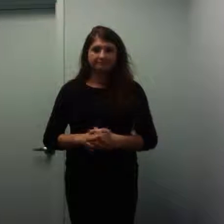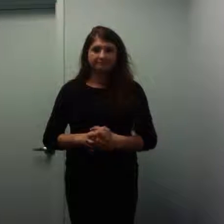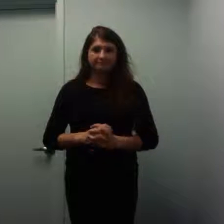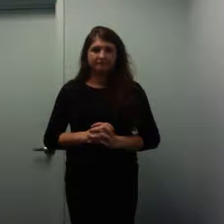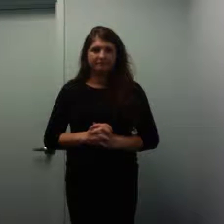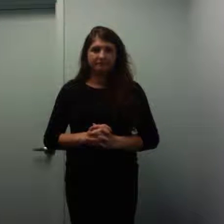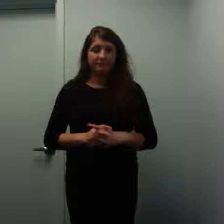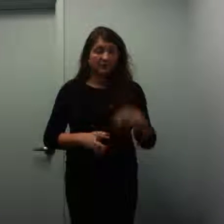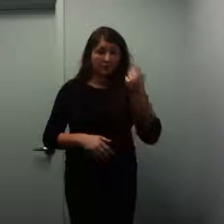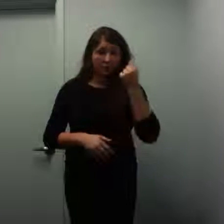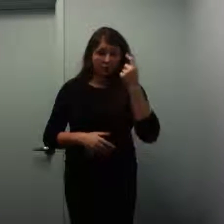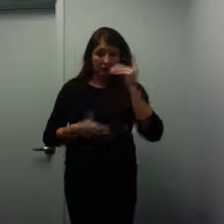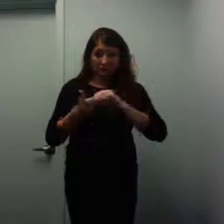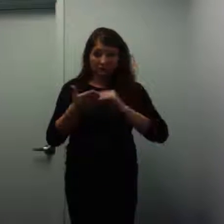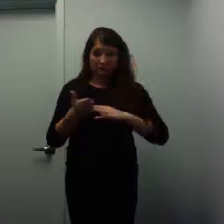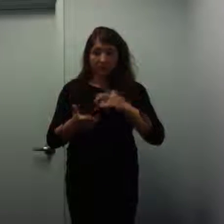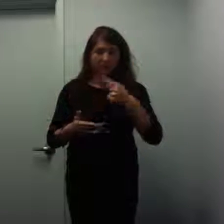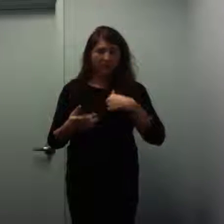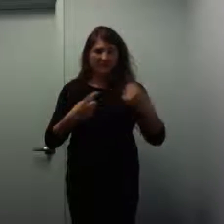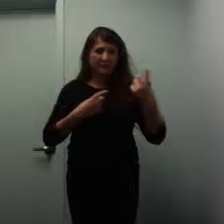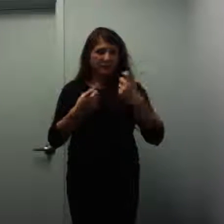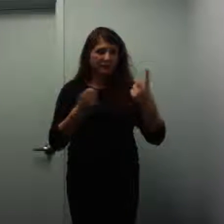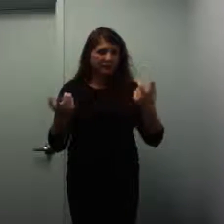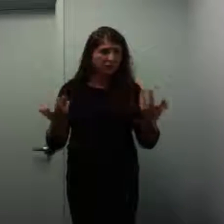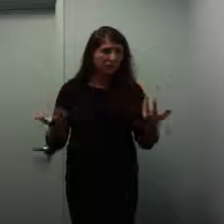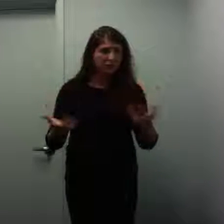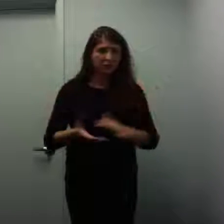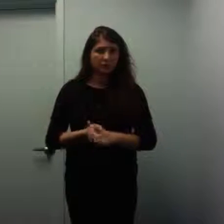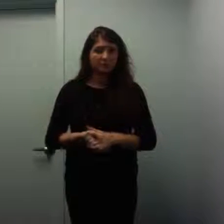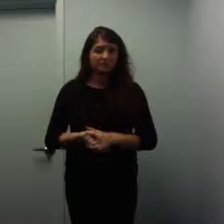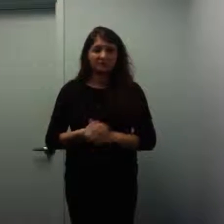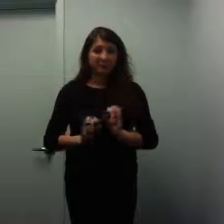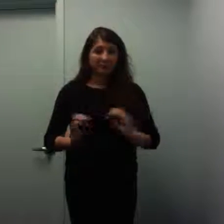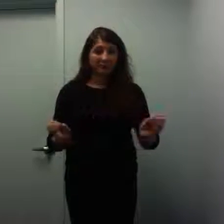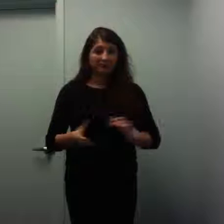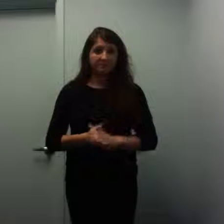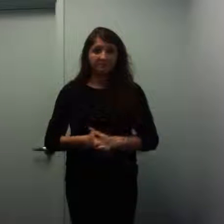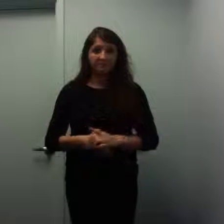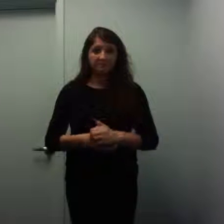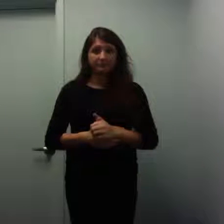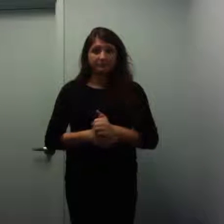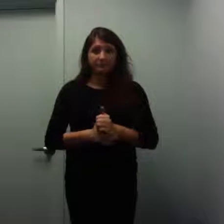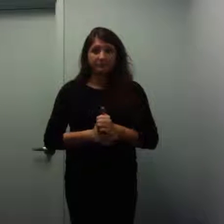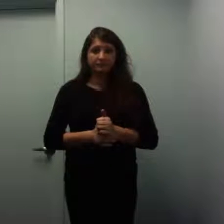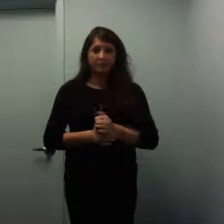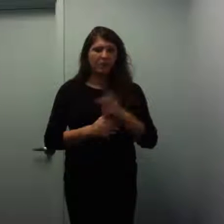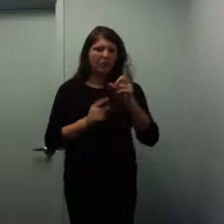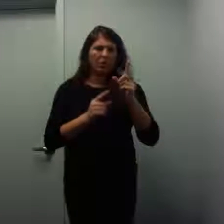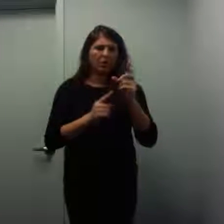Got this? Question so far that you have? None? We got just one or two more.